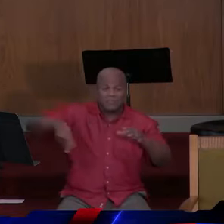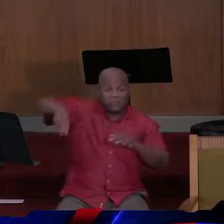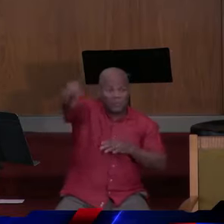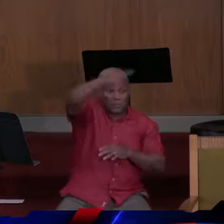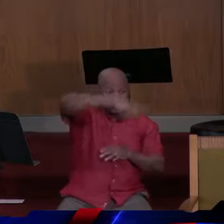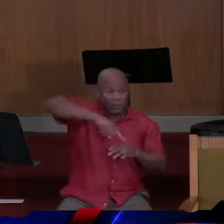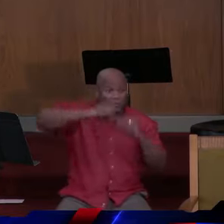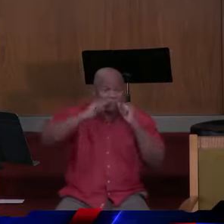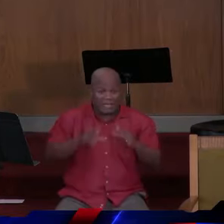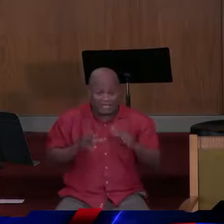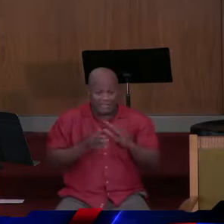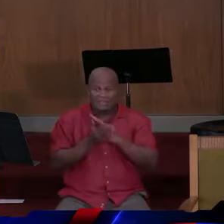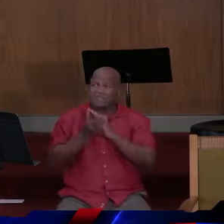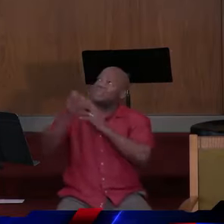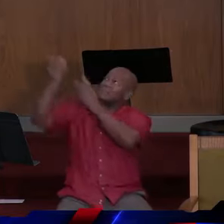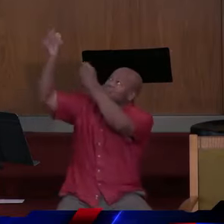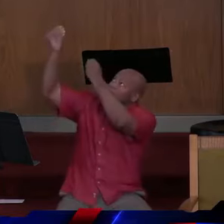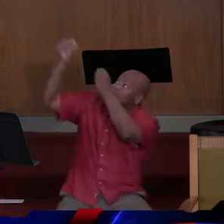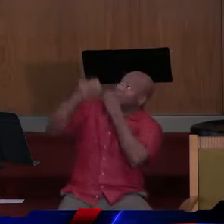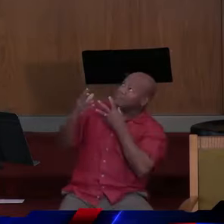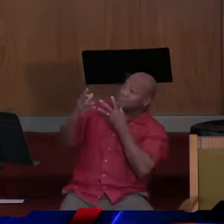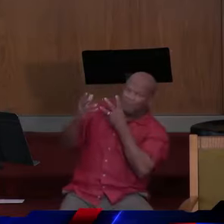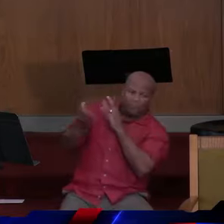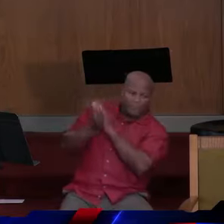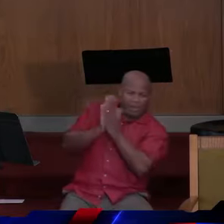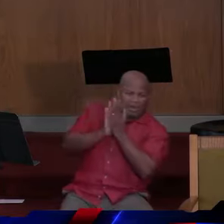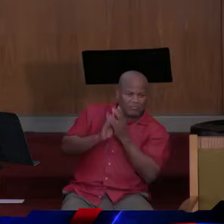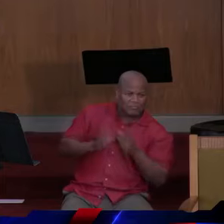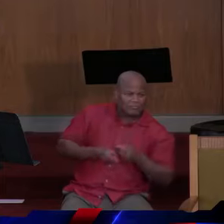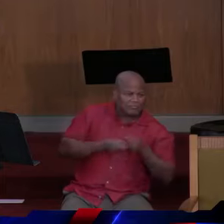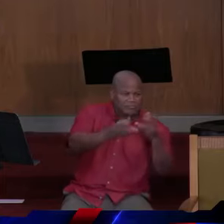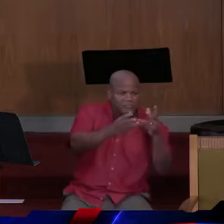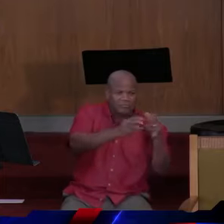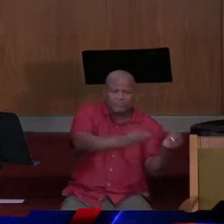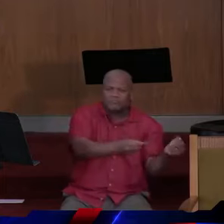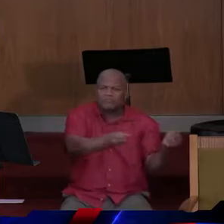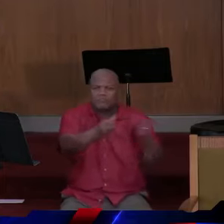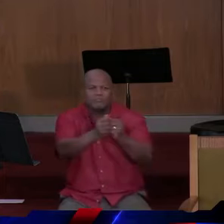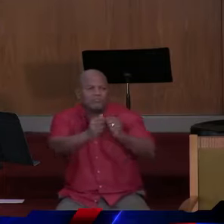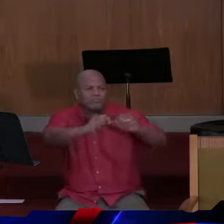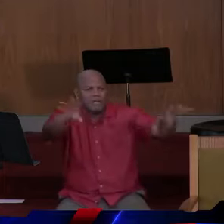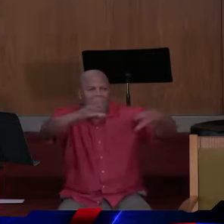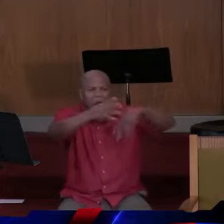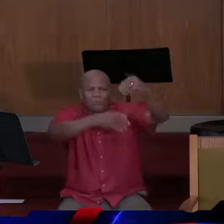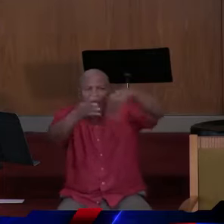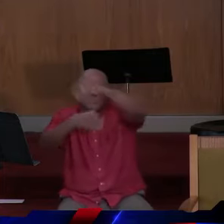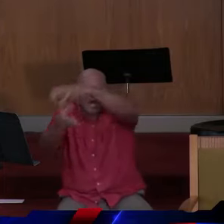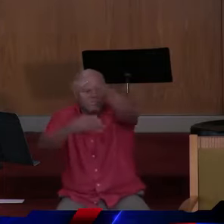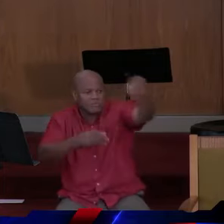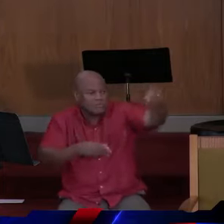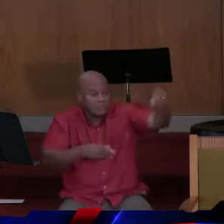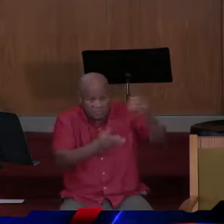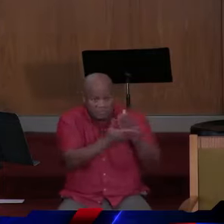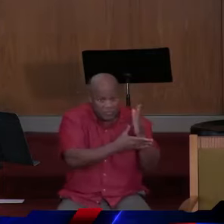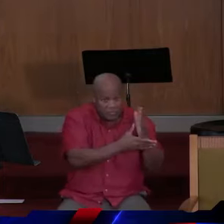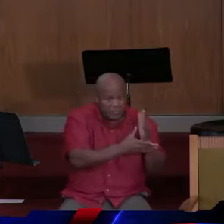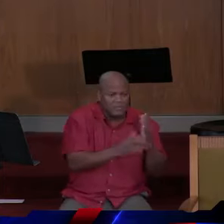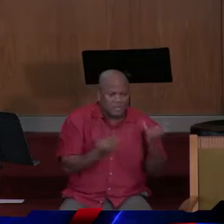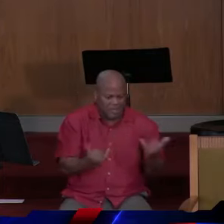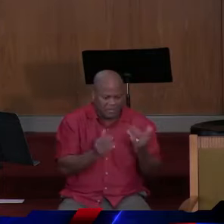be a blessing. Can I get a witness? But here is the formula for blessing. Y'all all right? Open your Bibles to number